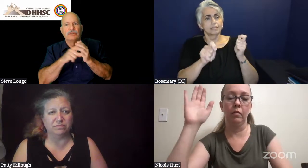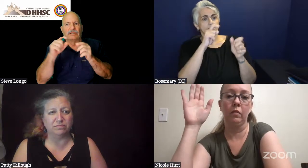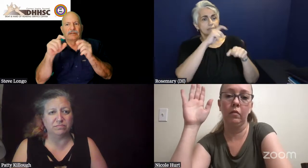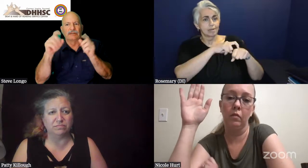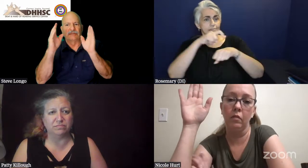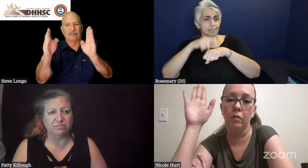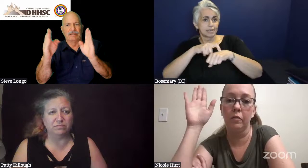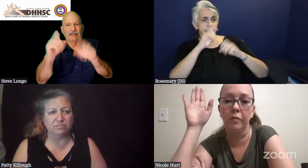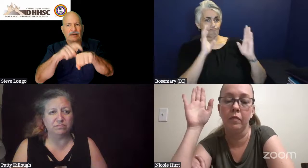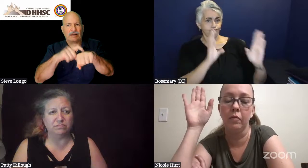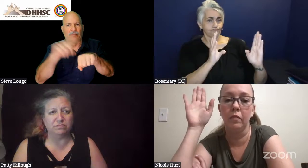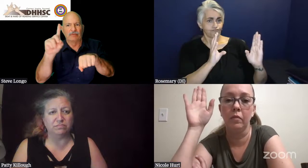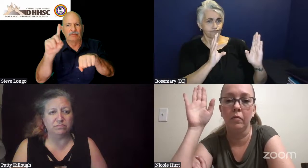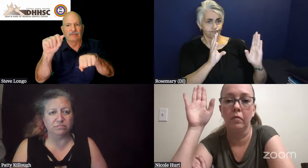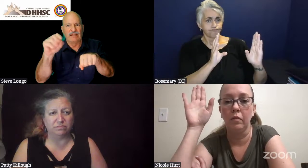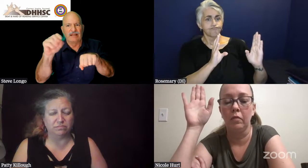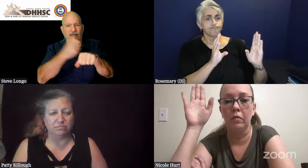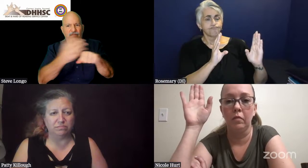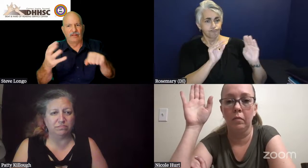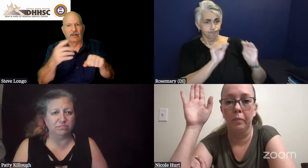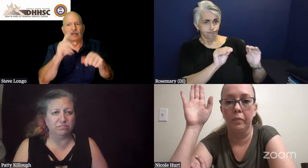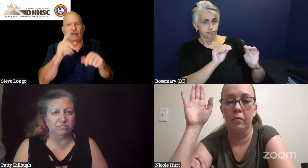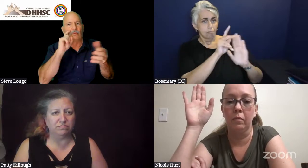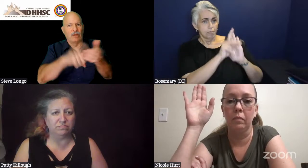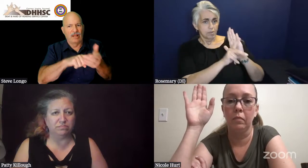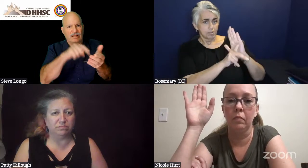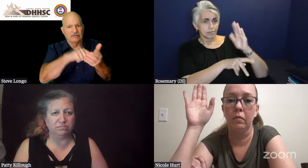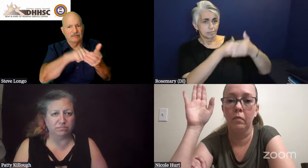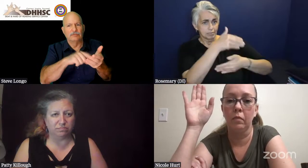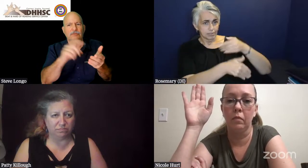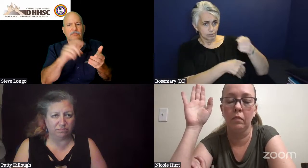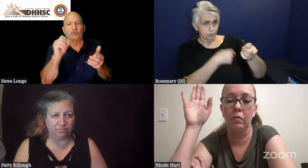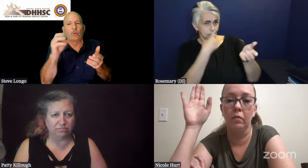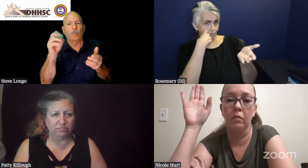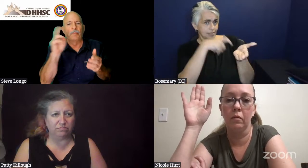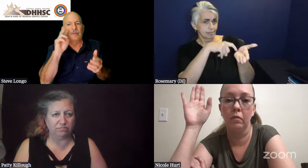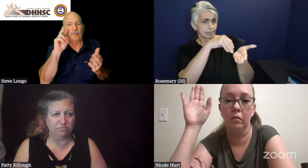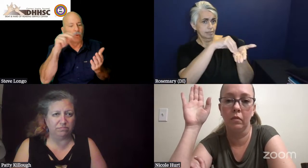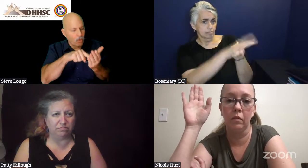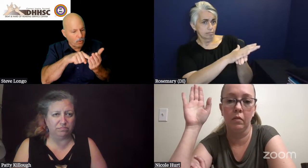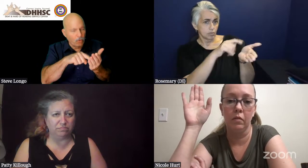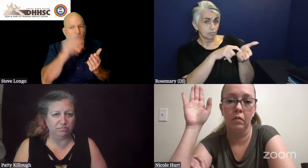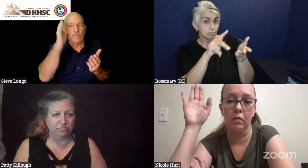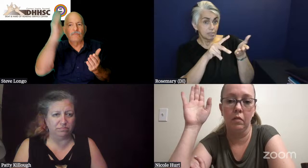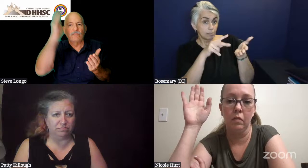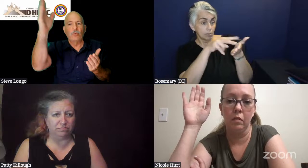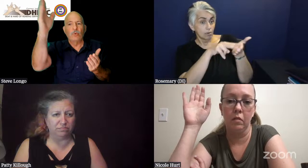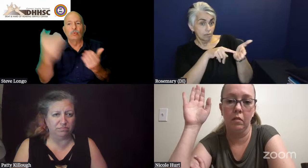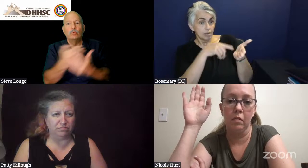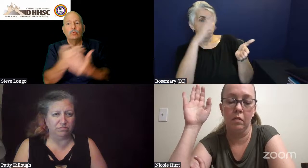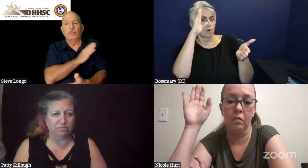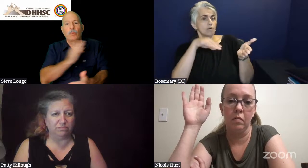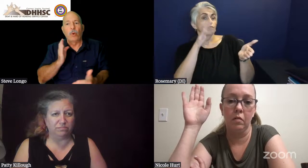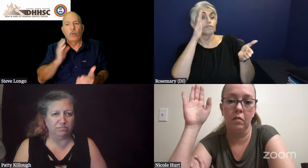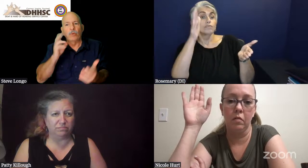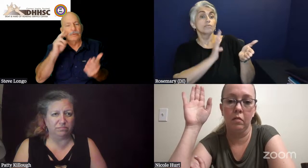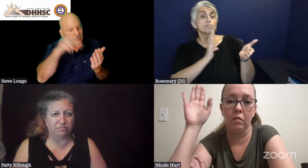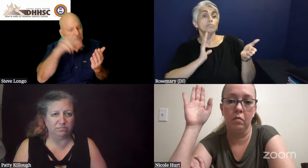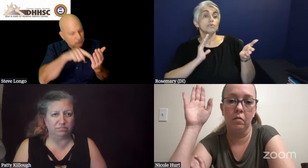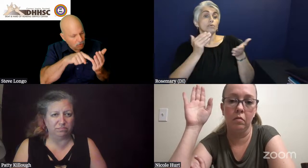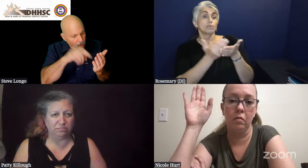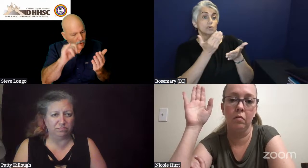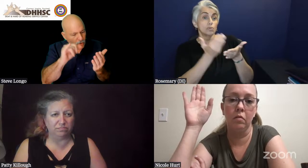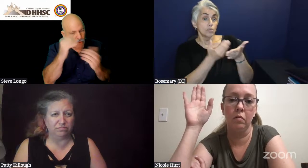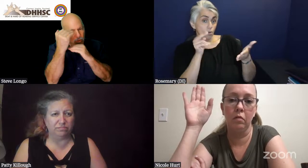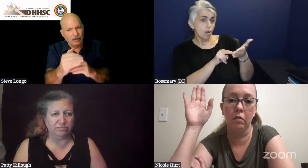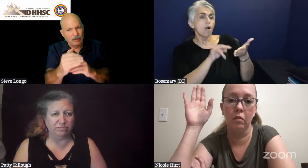bylaws, in terms of the time limits. We can put that in our policies and procedures so people can